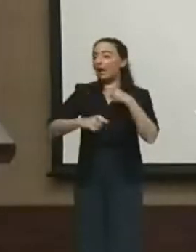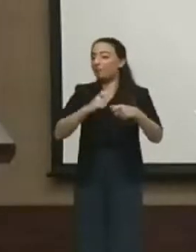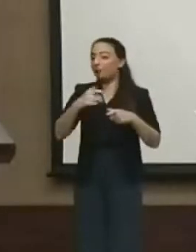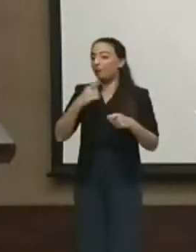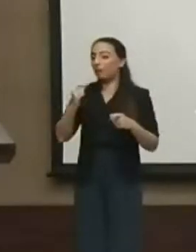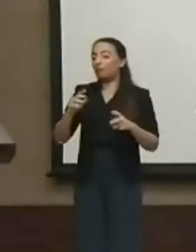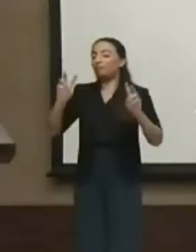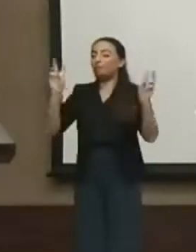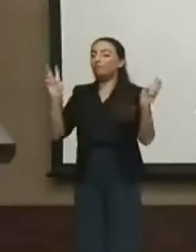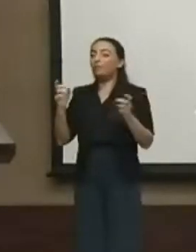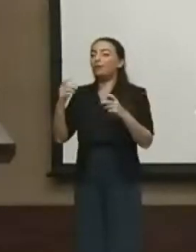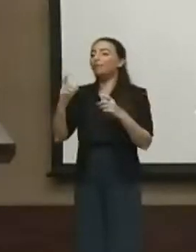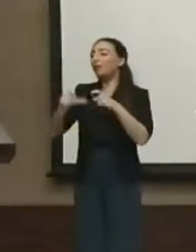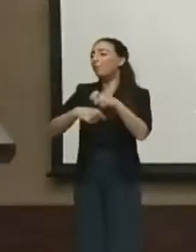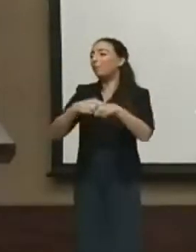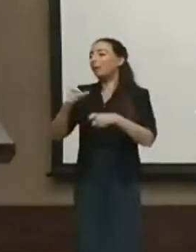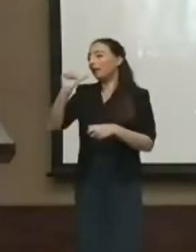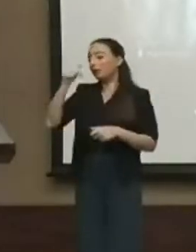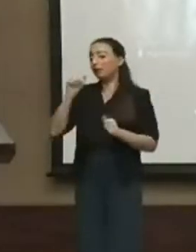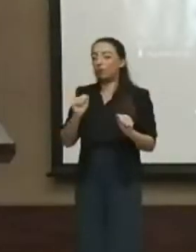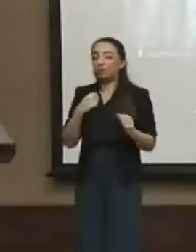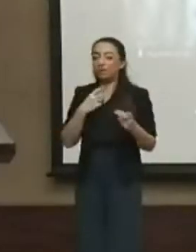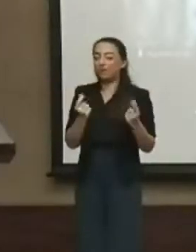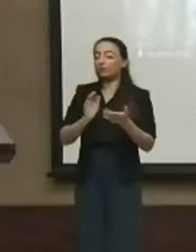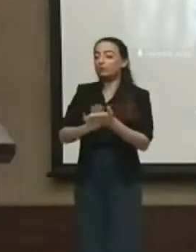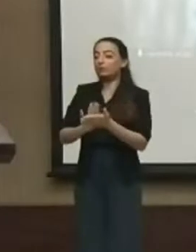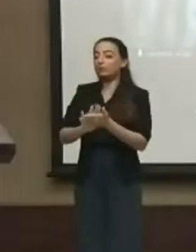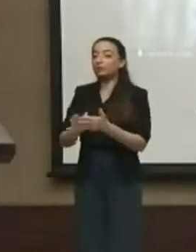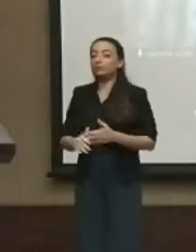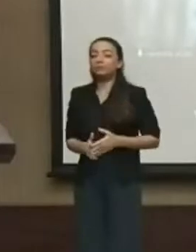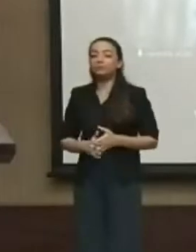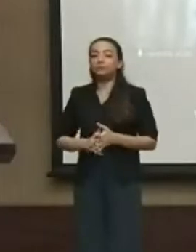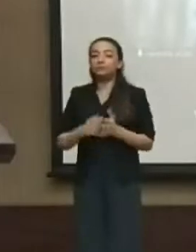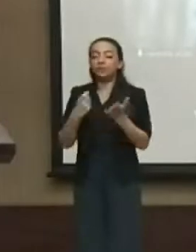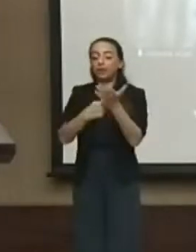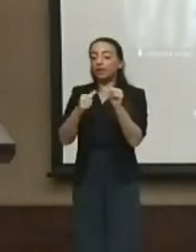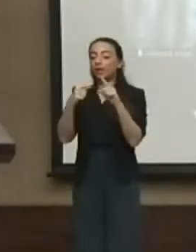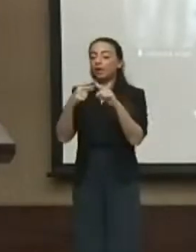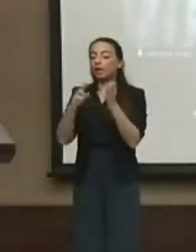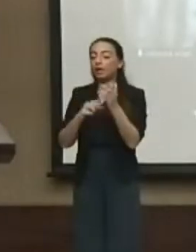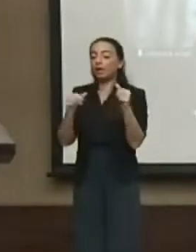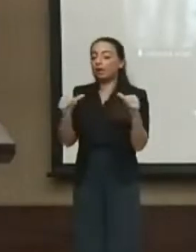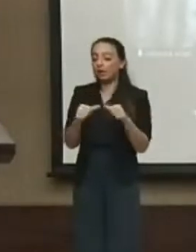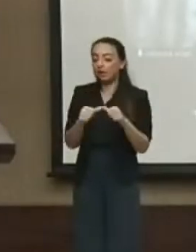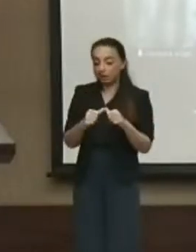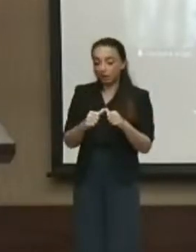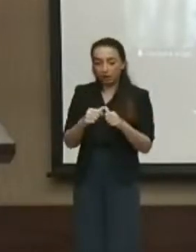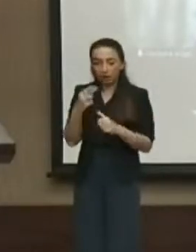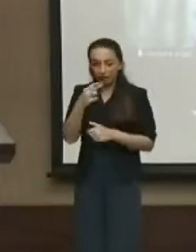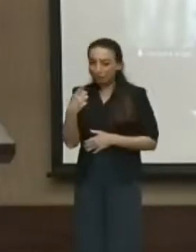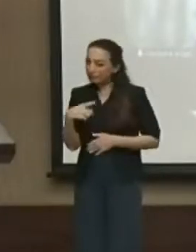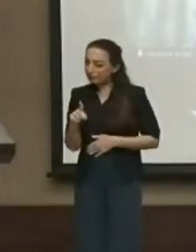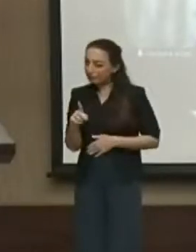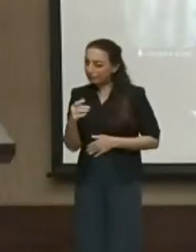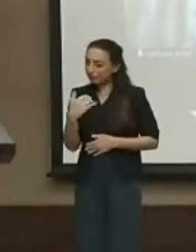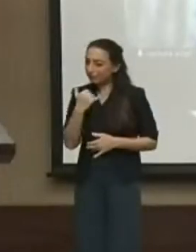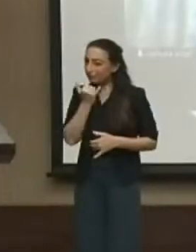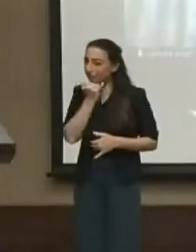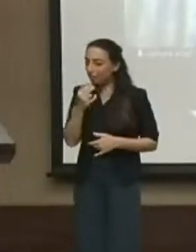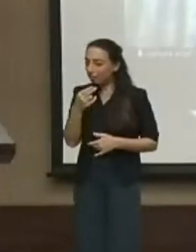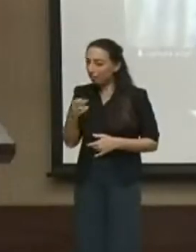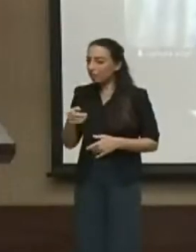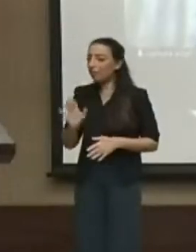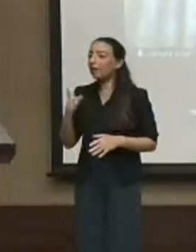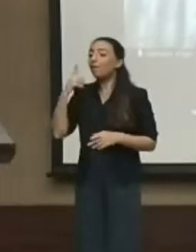finish the theme of corporate India. Radhana Desai, I hope I've got the name right. She's the Managing Director,